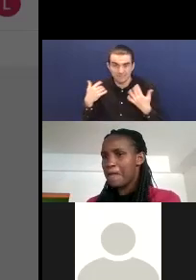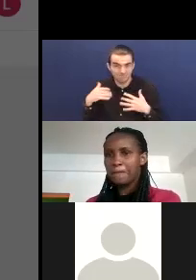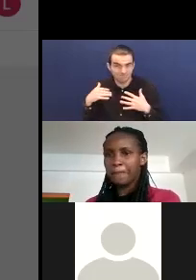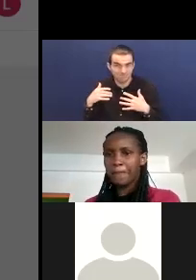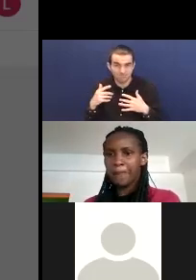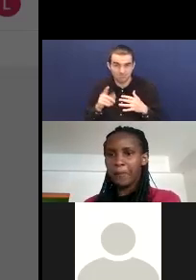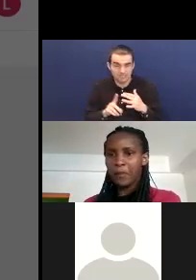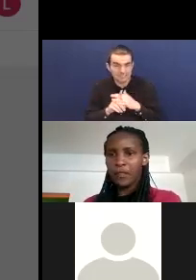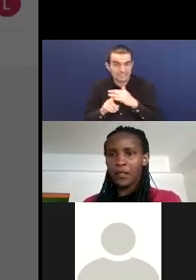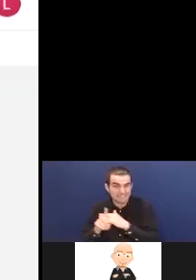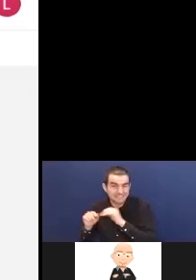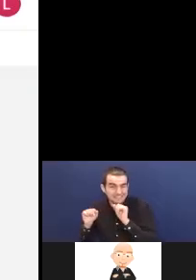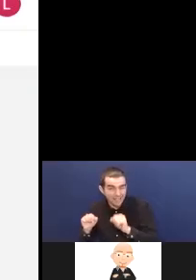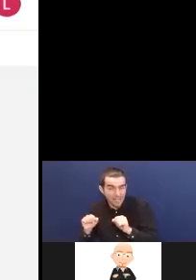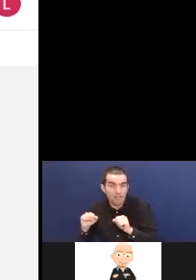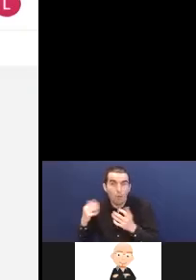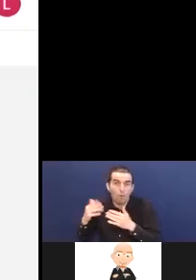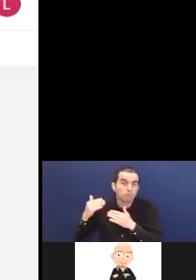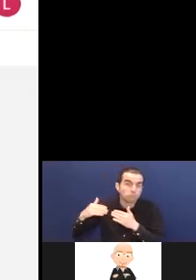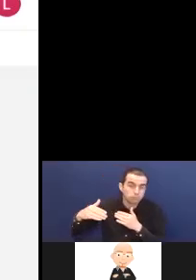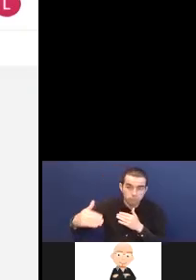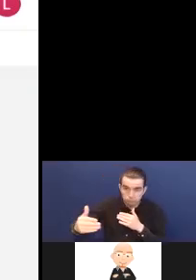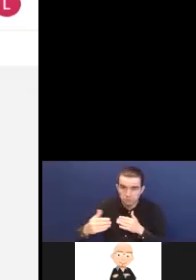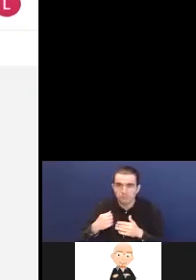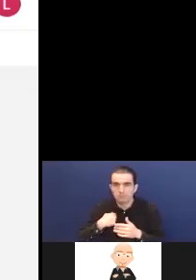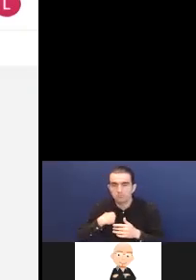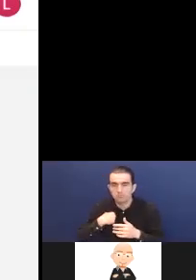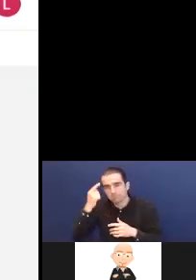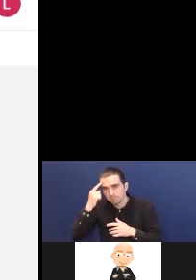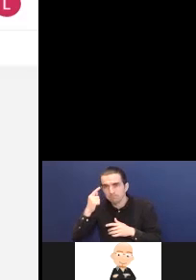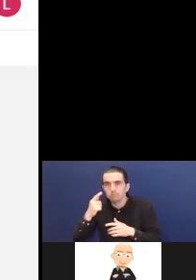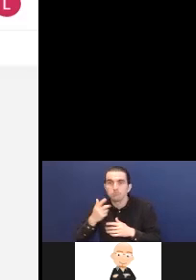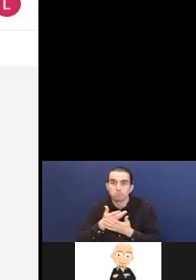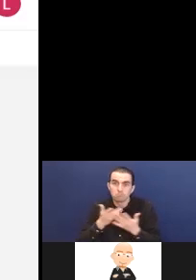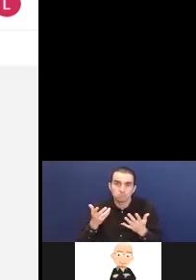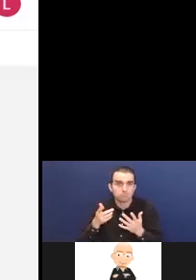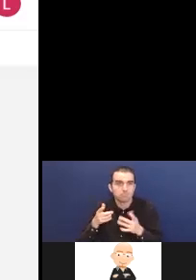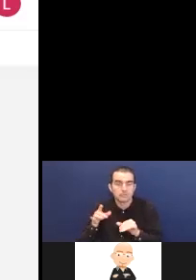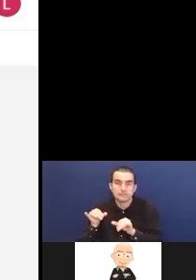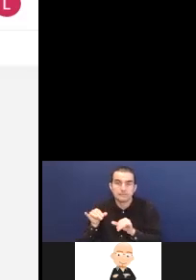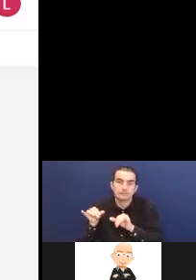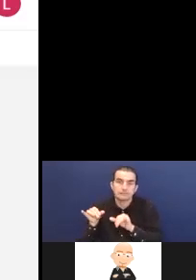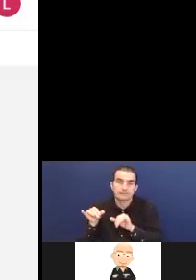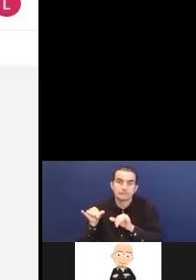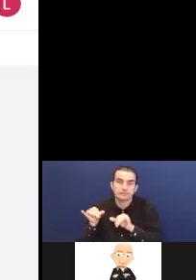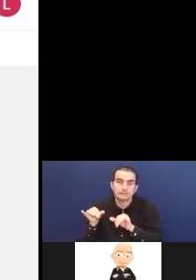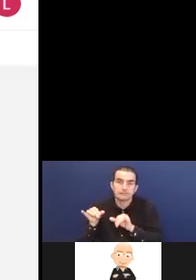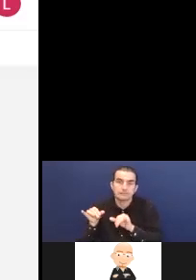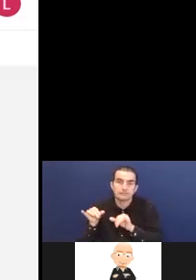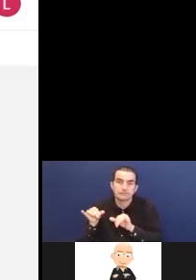facing same risk as other children, and maybe some additional. I'm thinking of bullying.